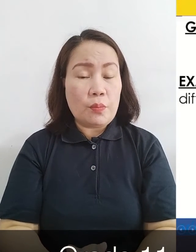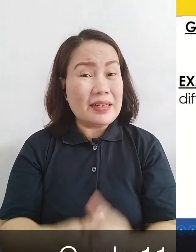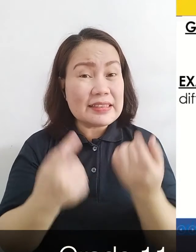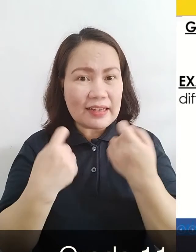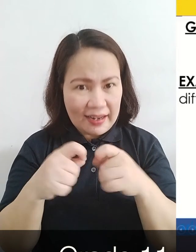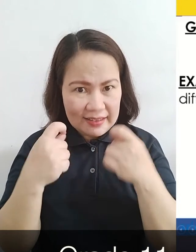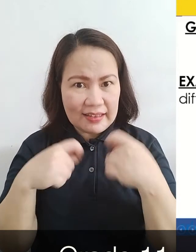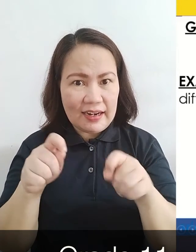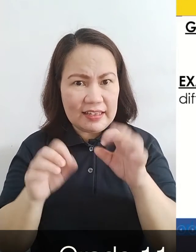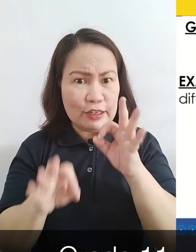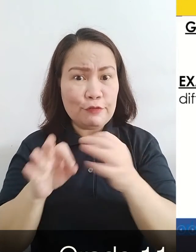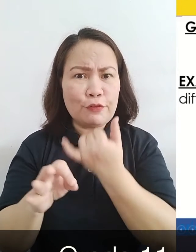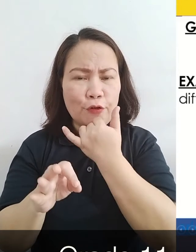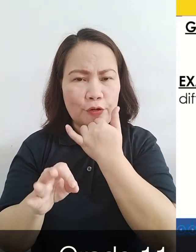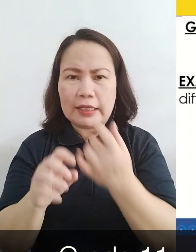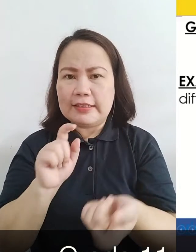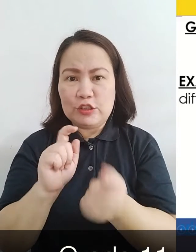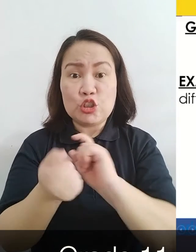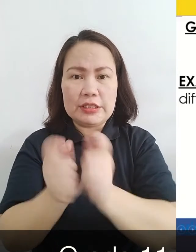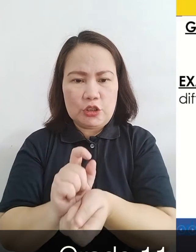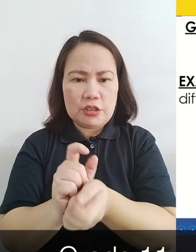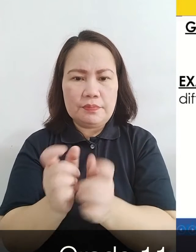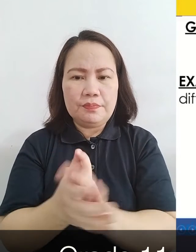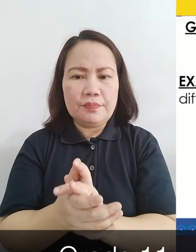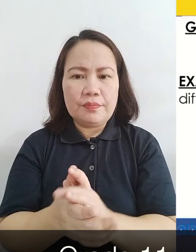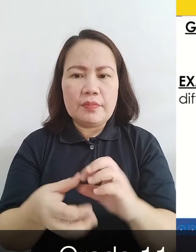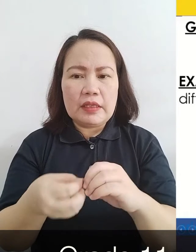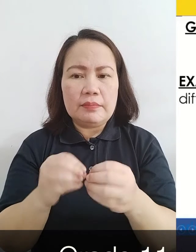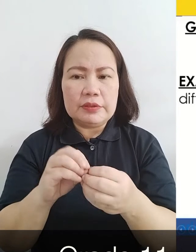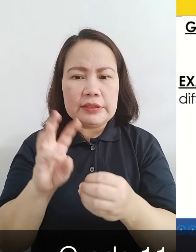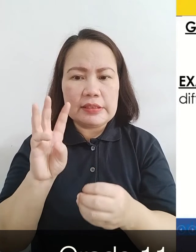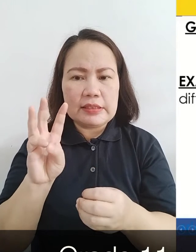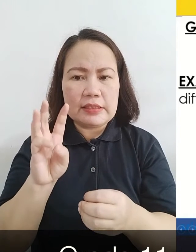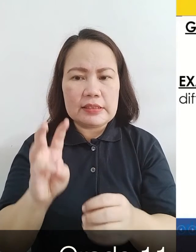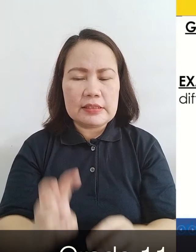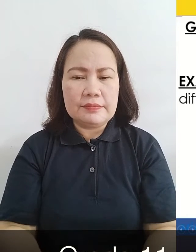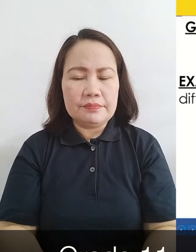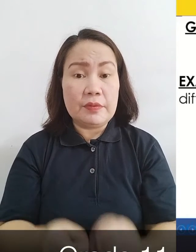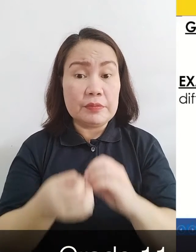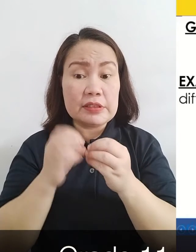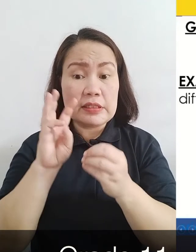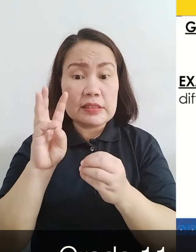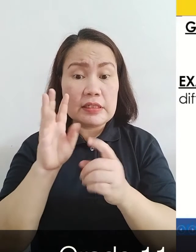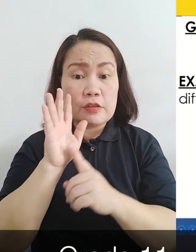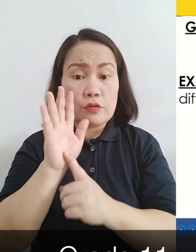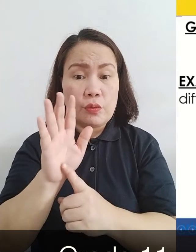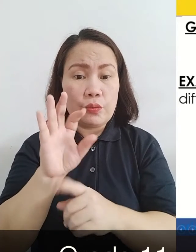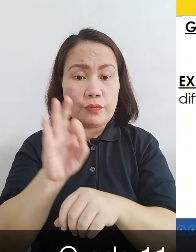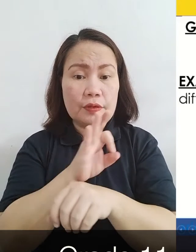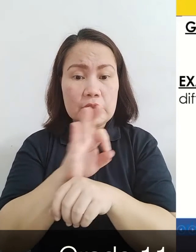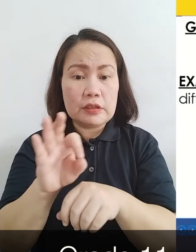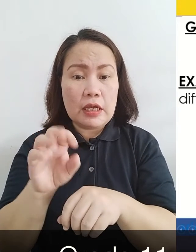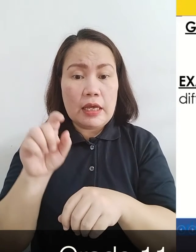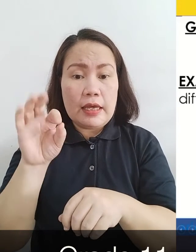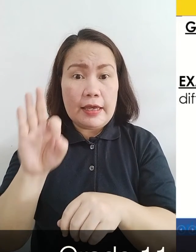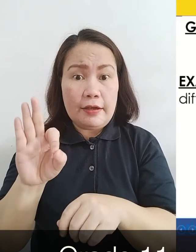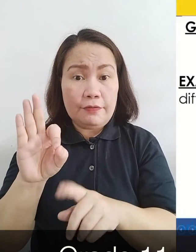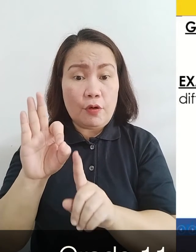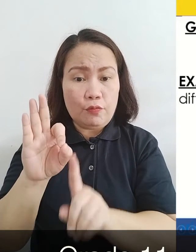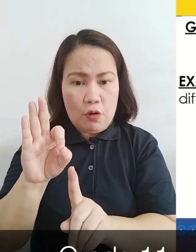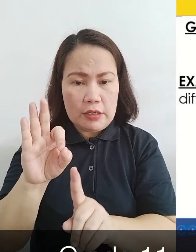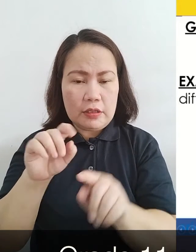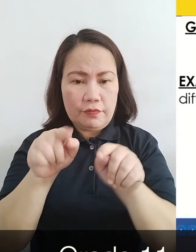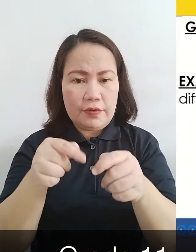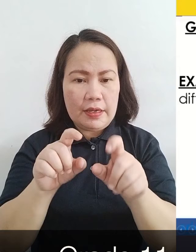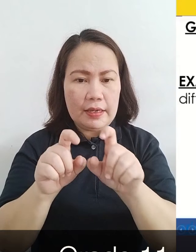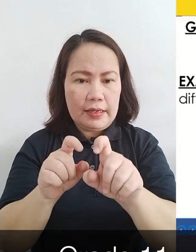For example, number 6, express the function f sub 1 of x is equal to x squared plus